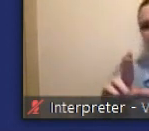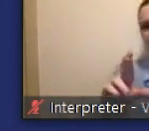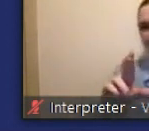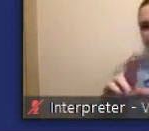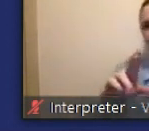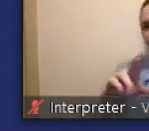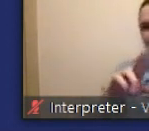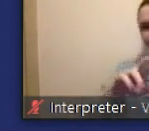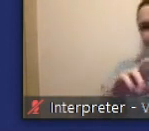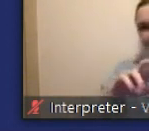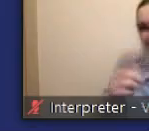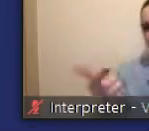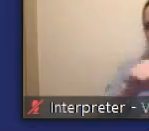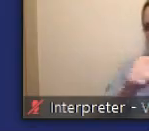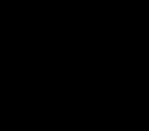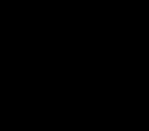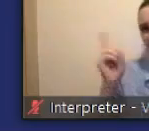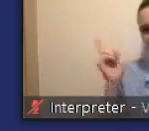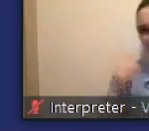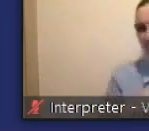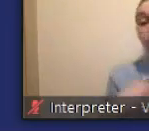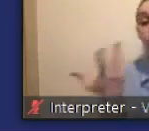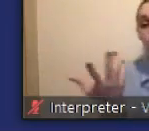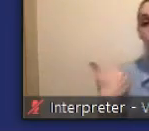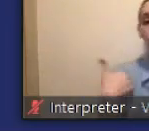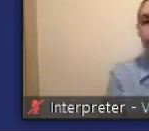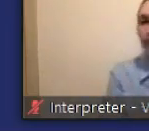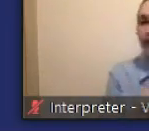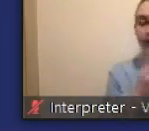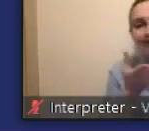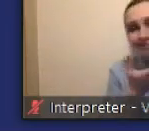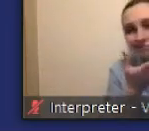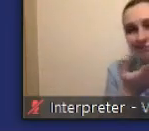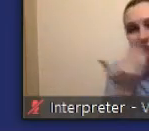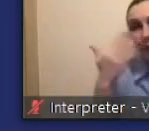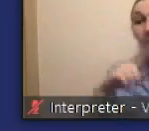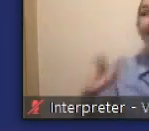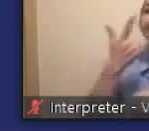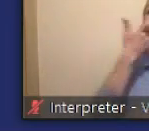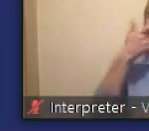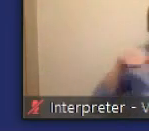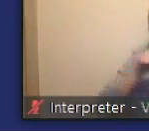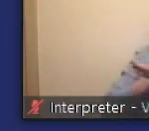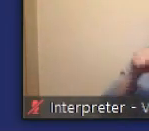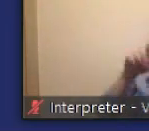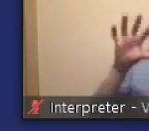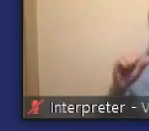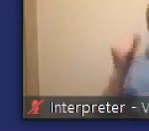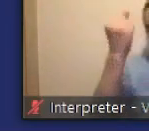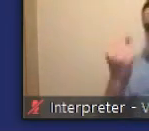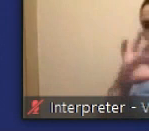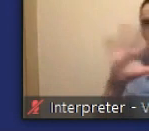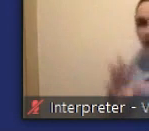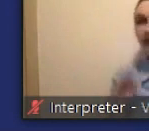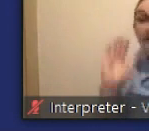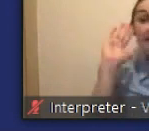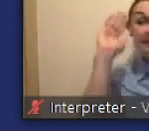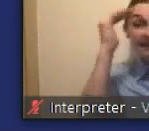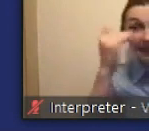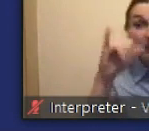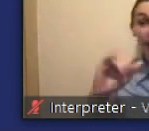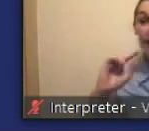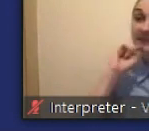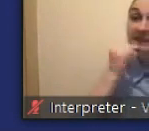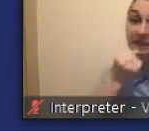But there was a new report that came out of South Africa just this week that did suggest that there is perhaps some decreased level of severity. They estimated